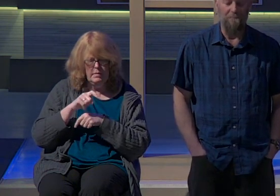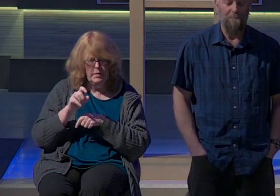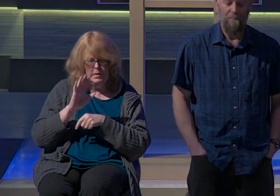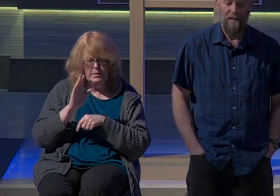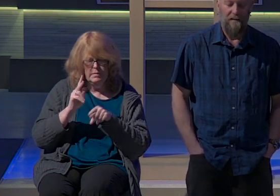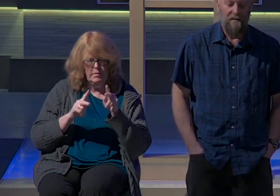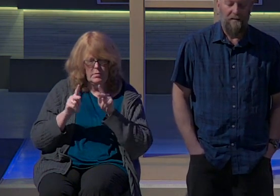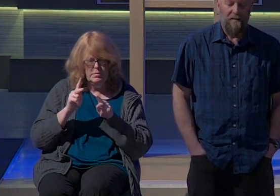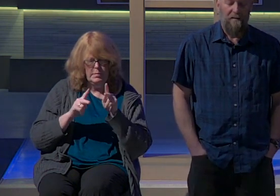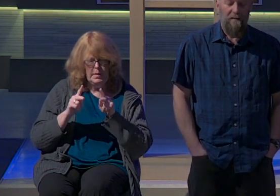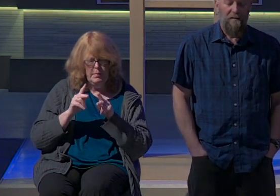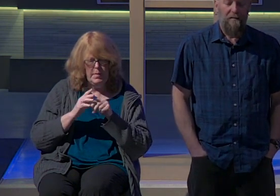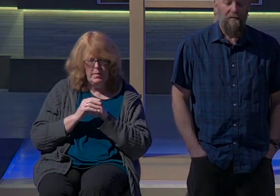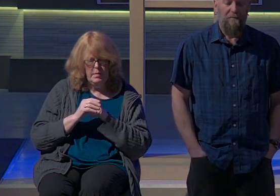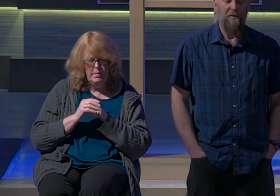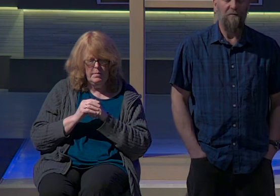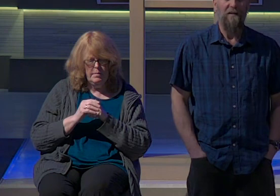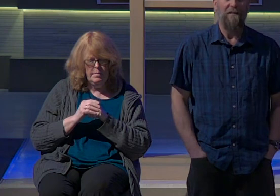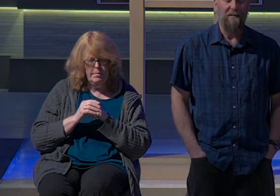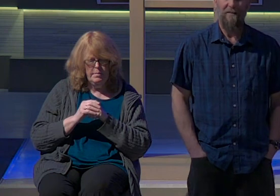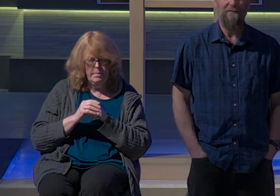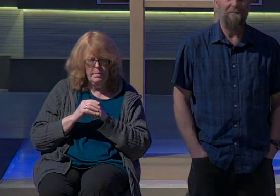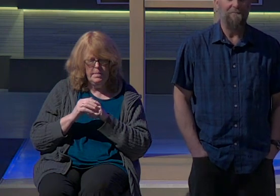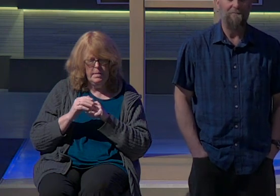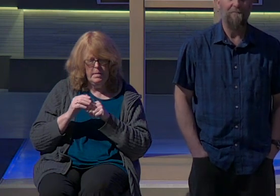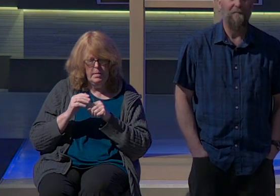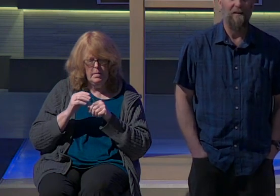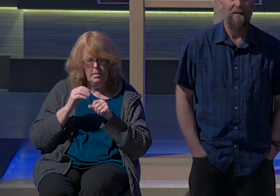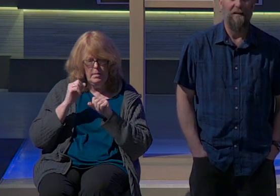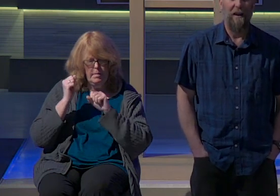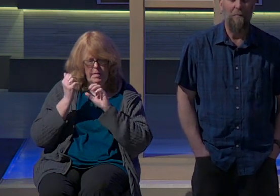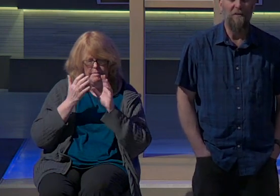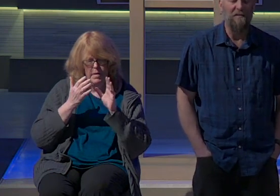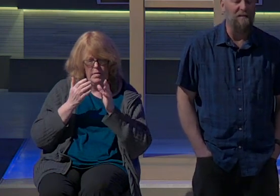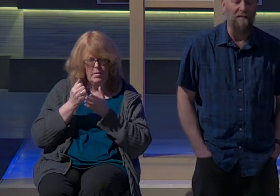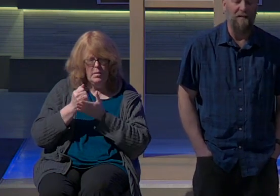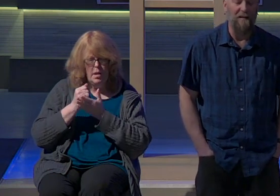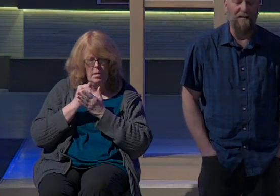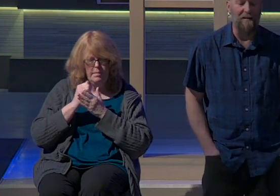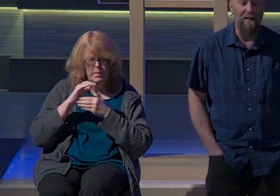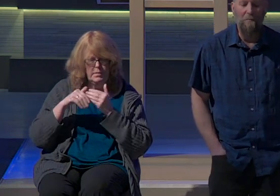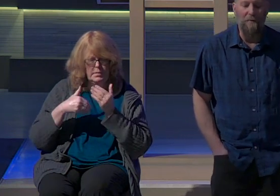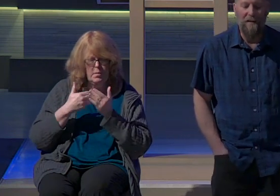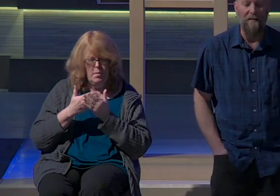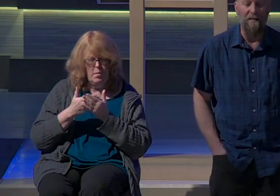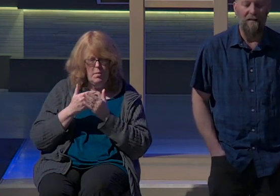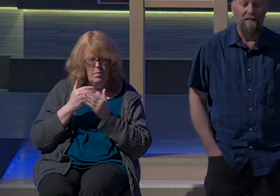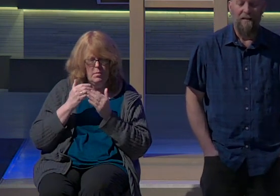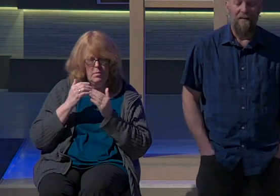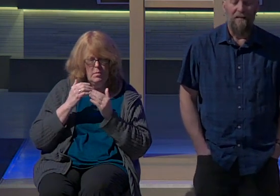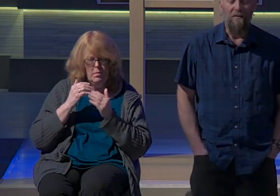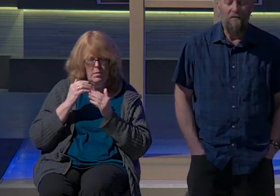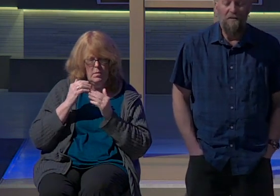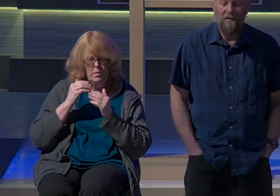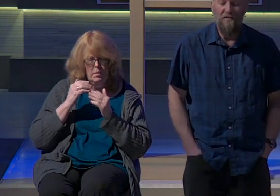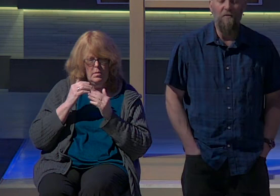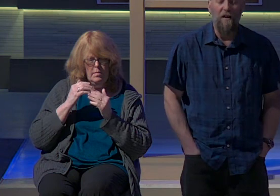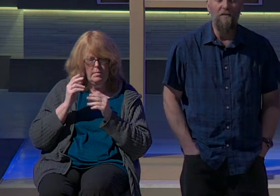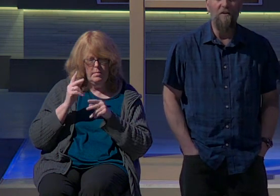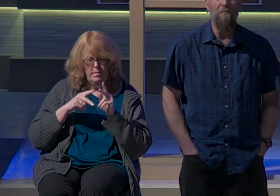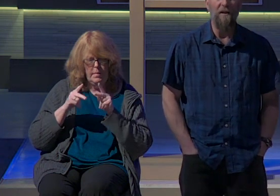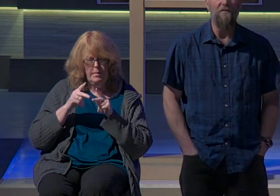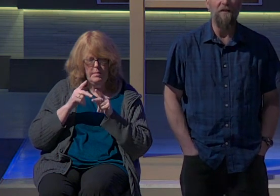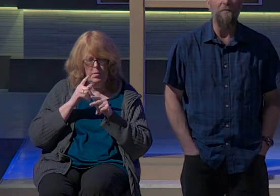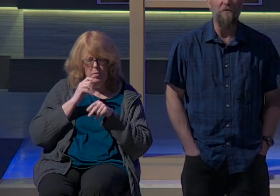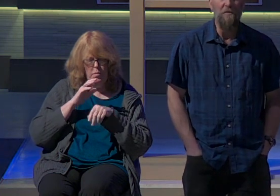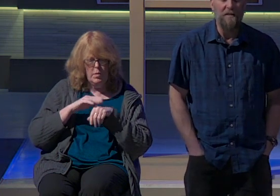people. But oh Father, help us all. Help me. Those of us who are